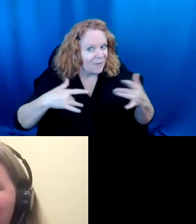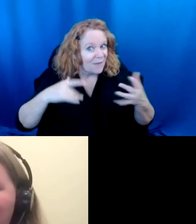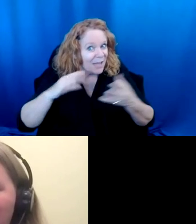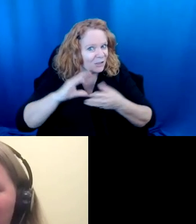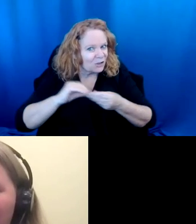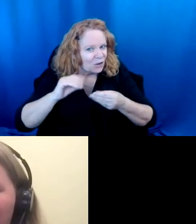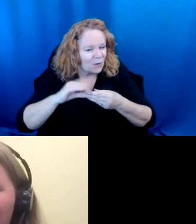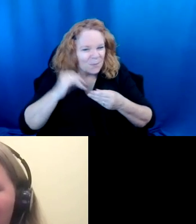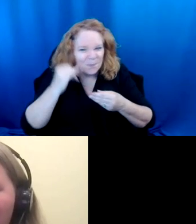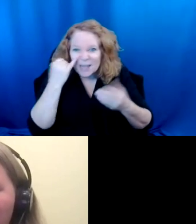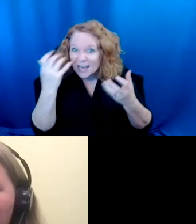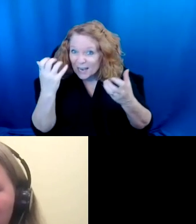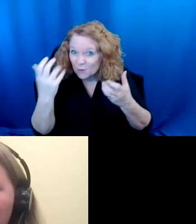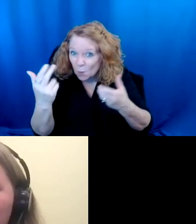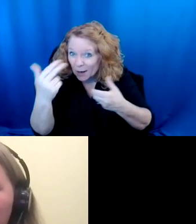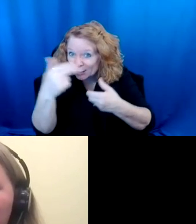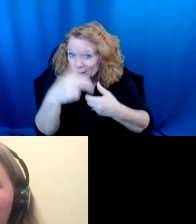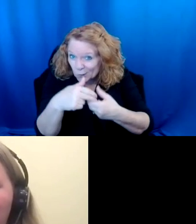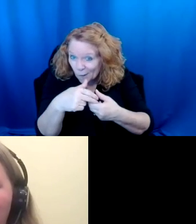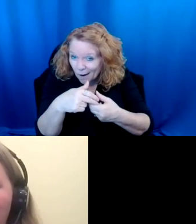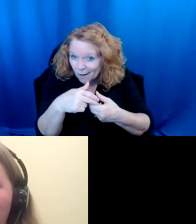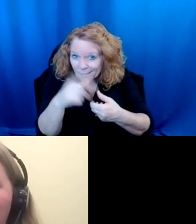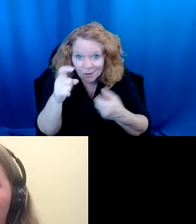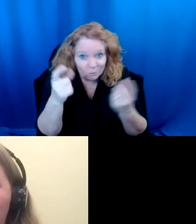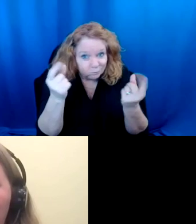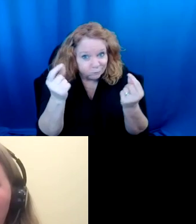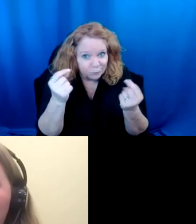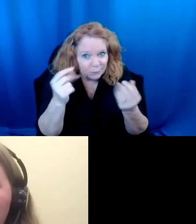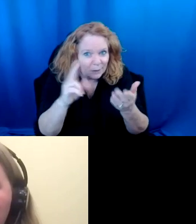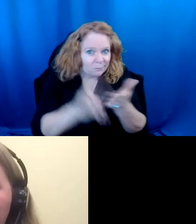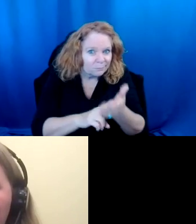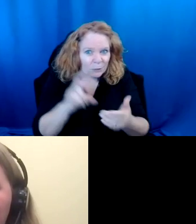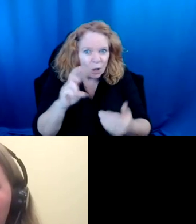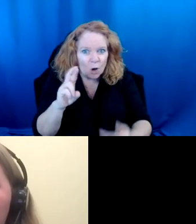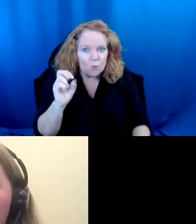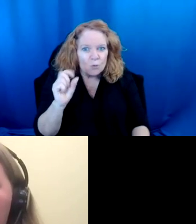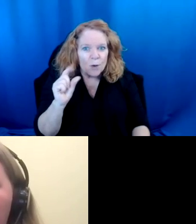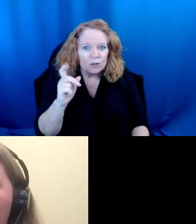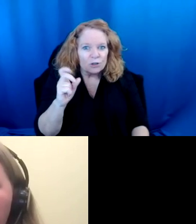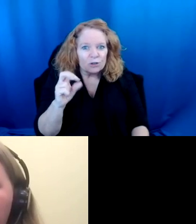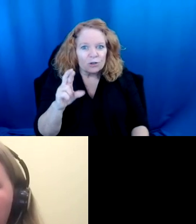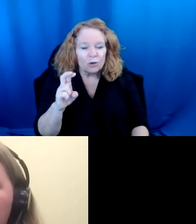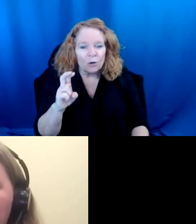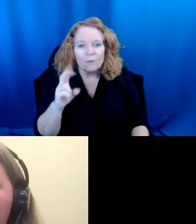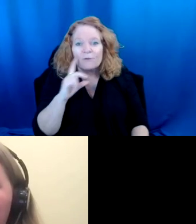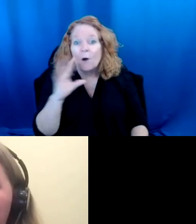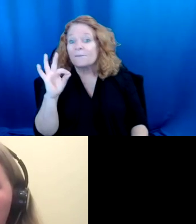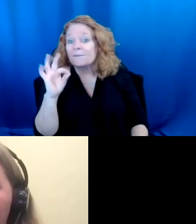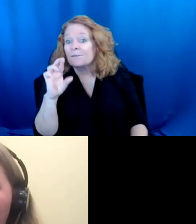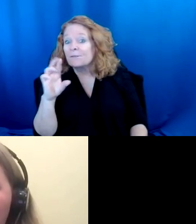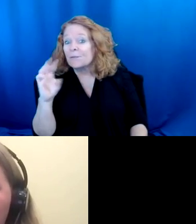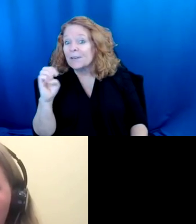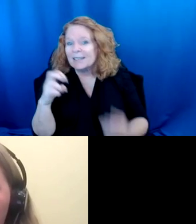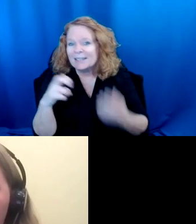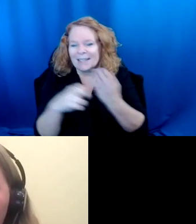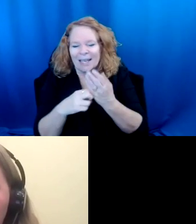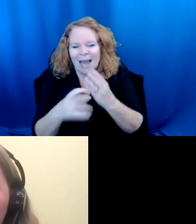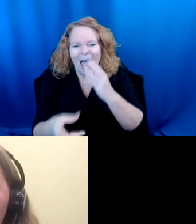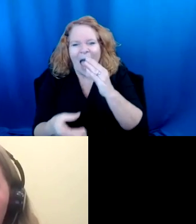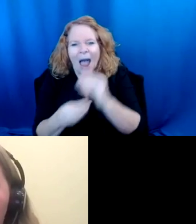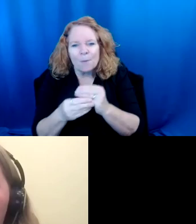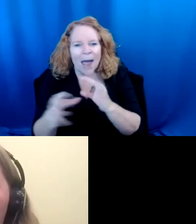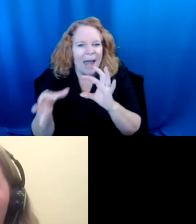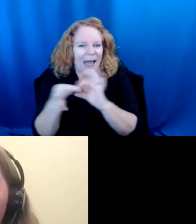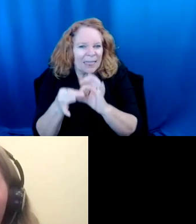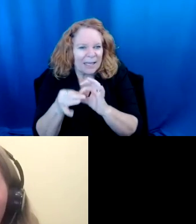are interested in joining, all you have to do is register for your free ticket. I will put a link in the chat in just a